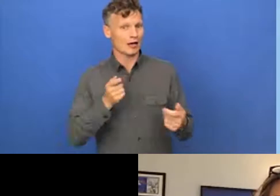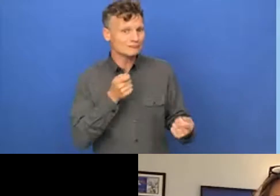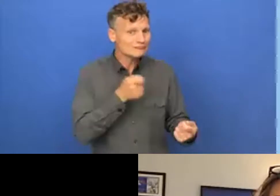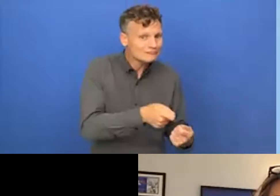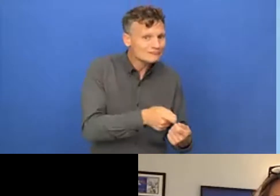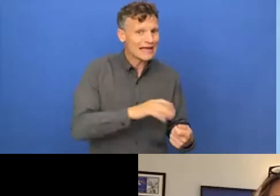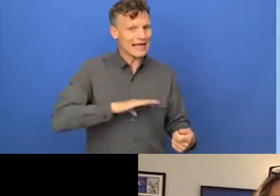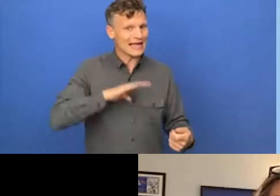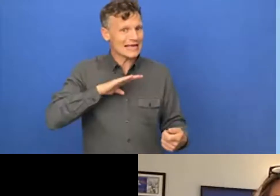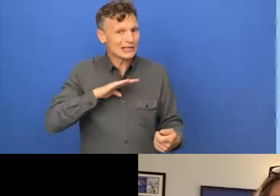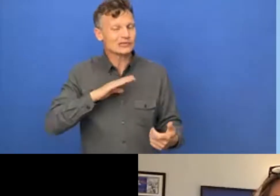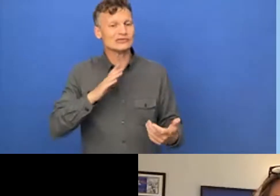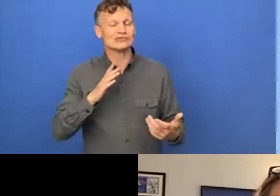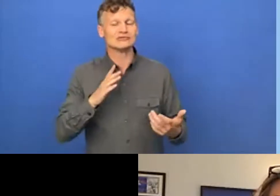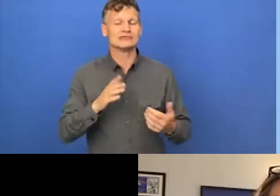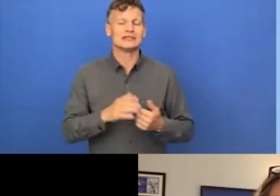smaller classrooms